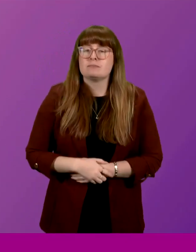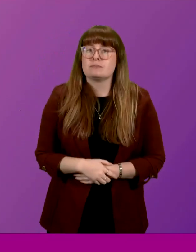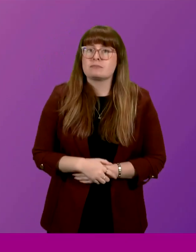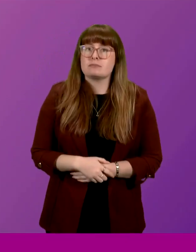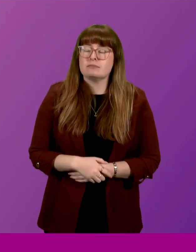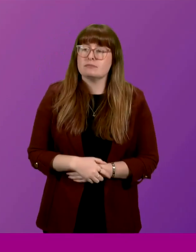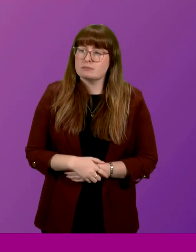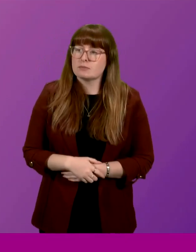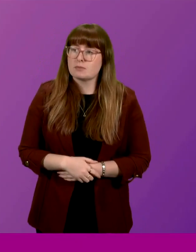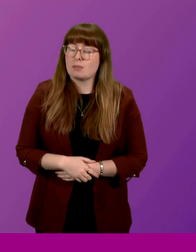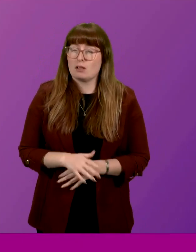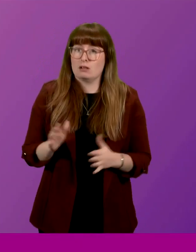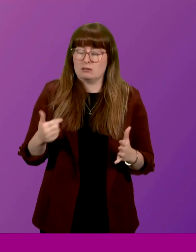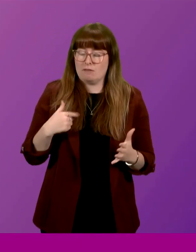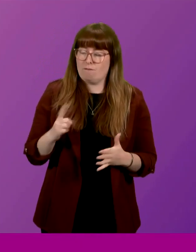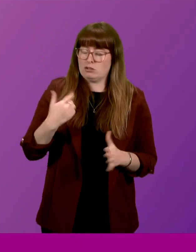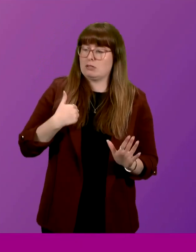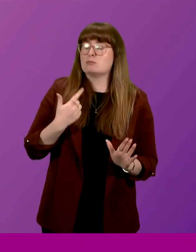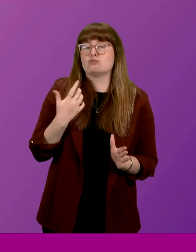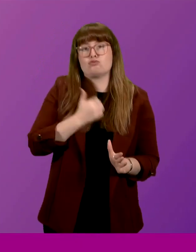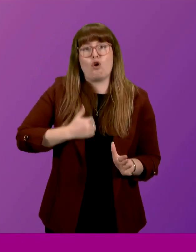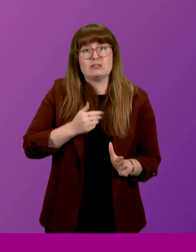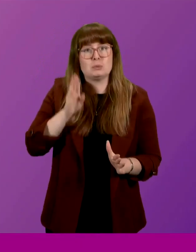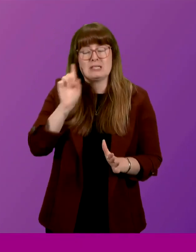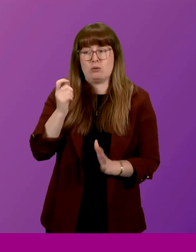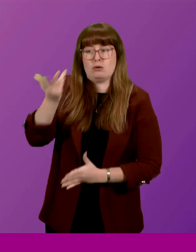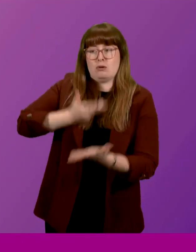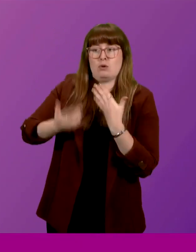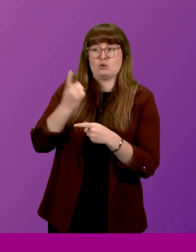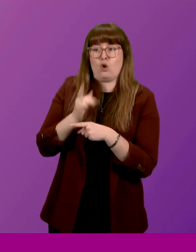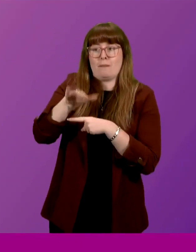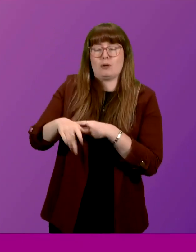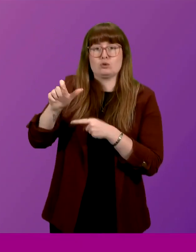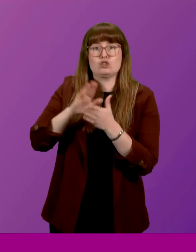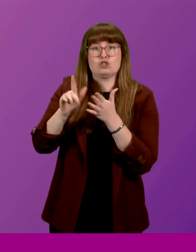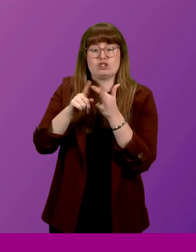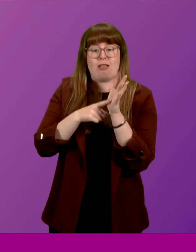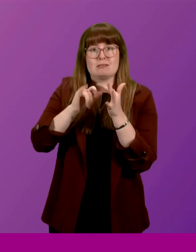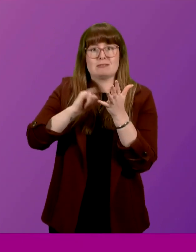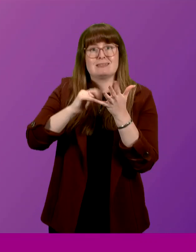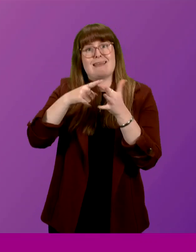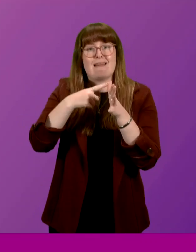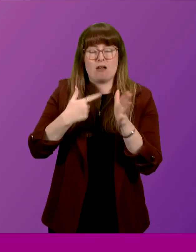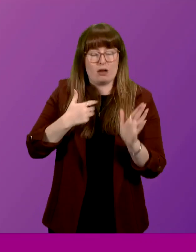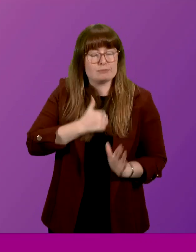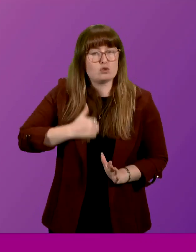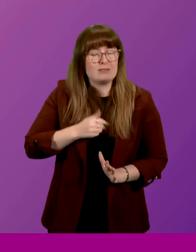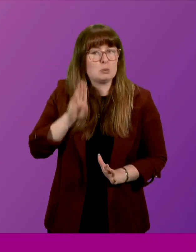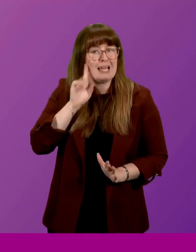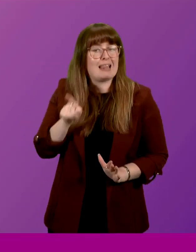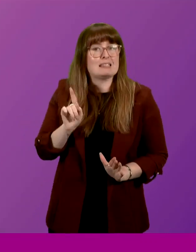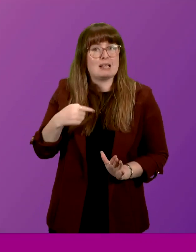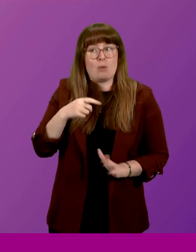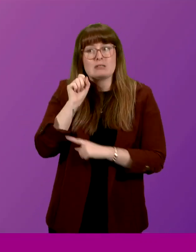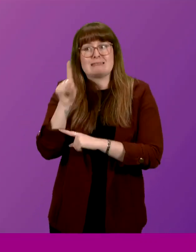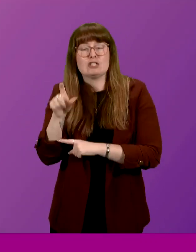I'm very sorry to hear of the case that Mr Doris brings to my attention on behalf of his constituent Chelsea, and I send